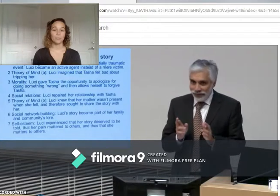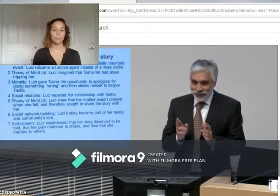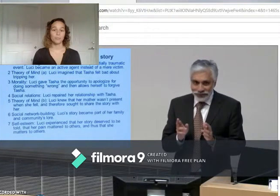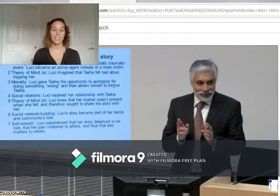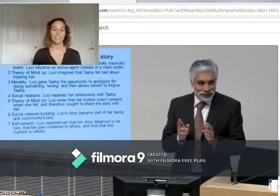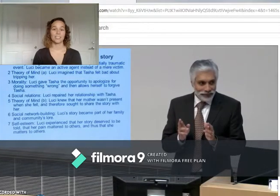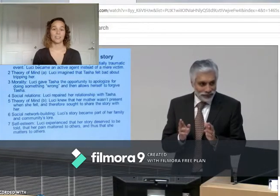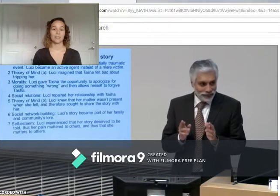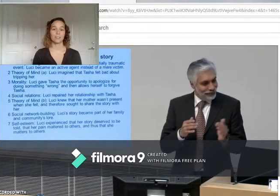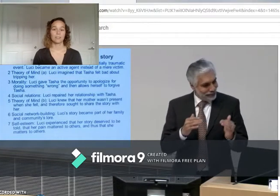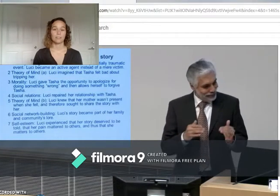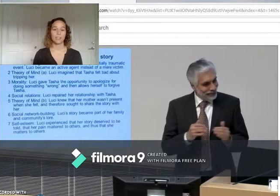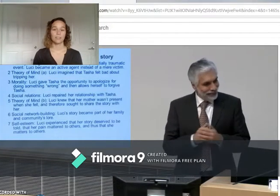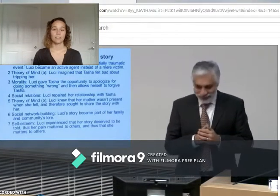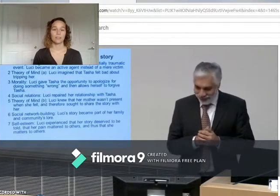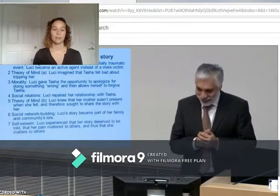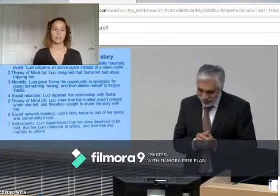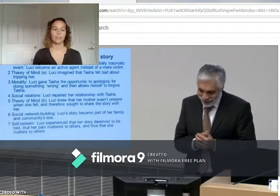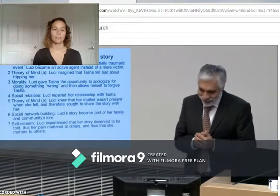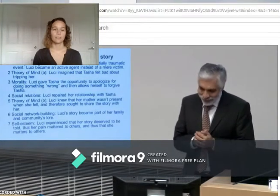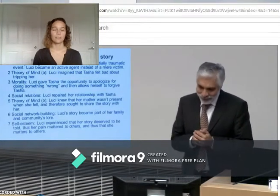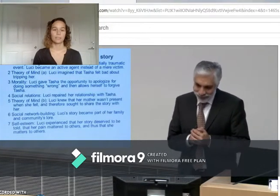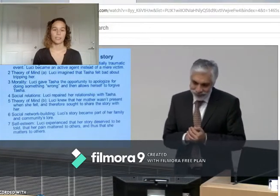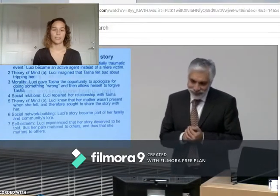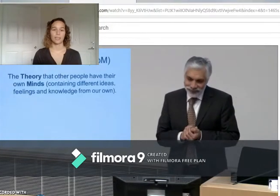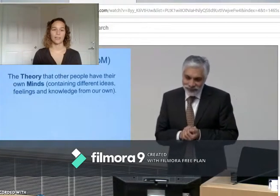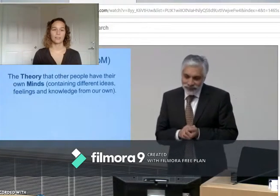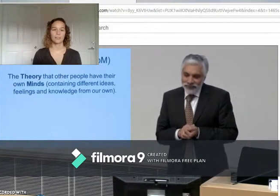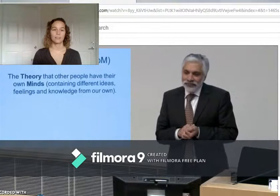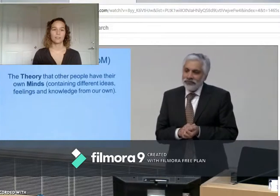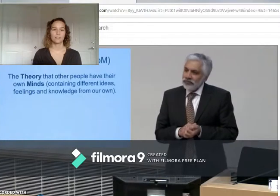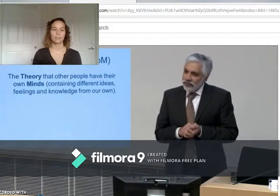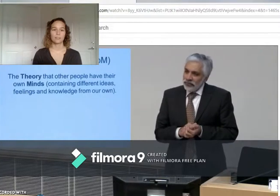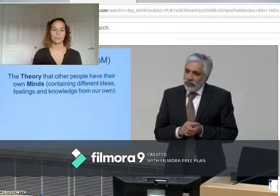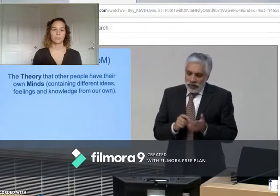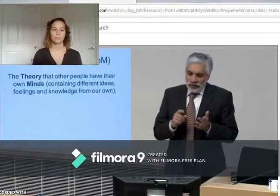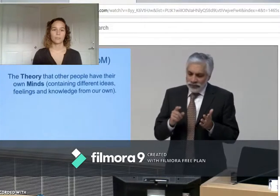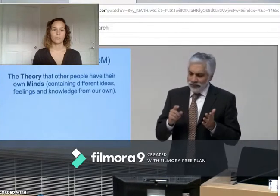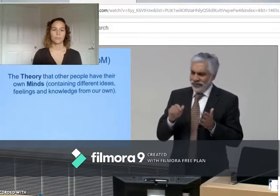Ready? Almost ready. Ready? All right. Next slide.